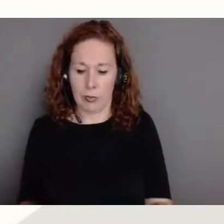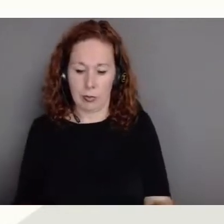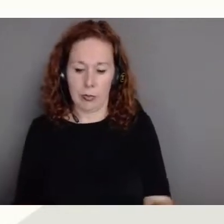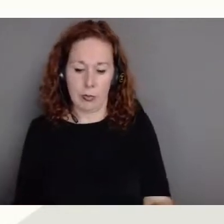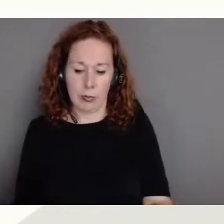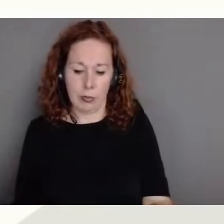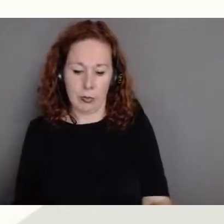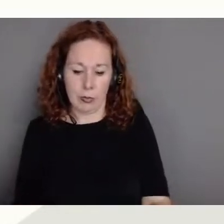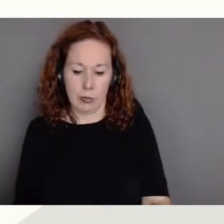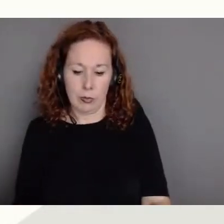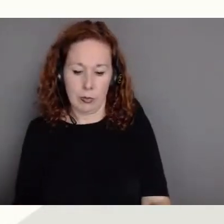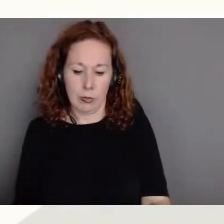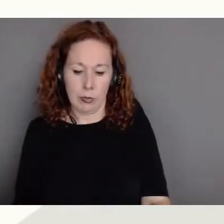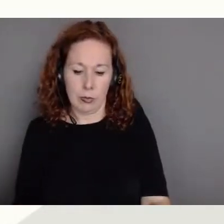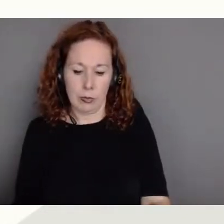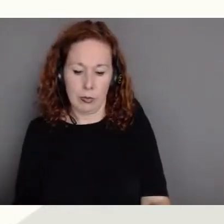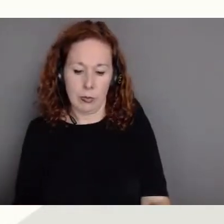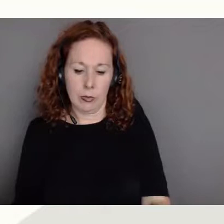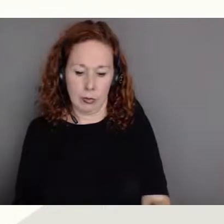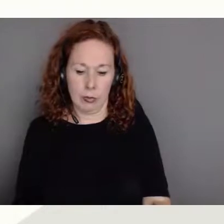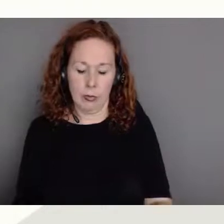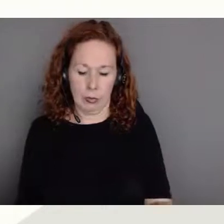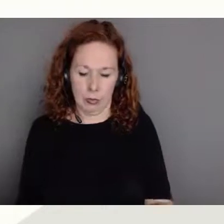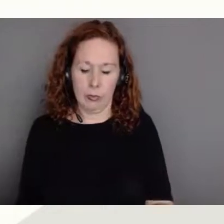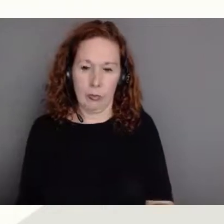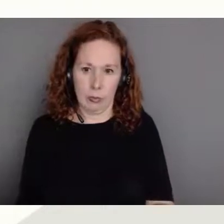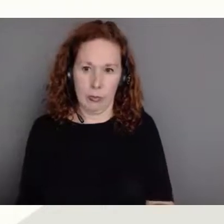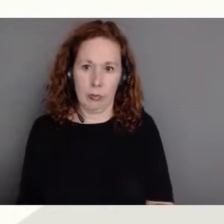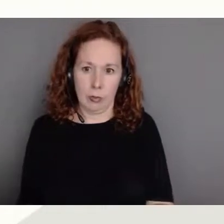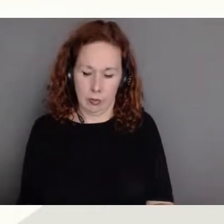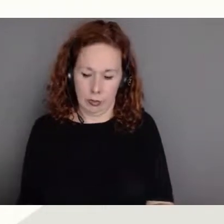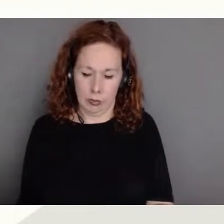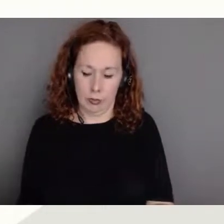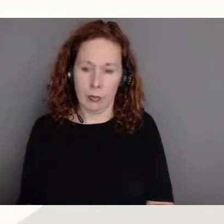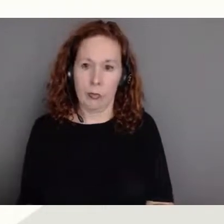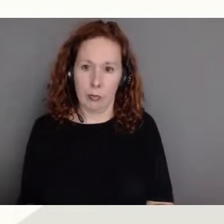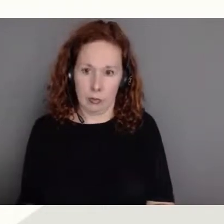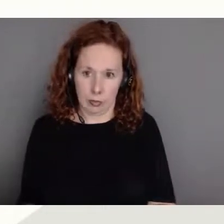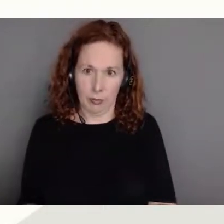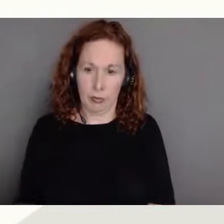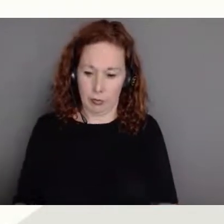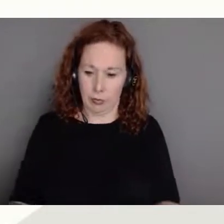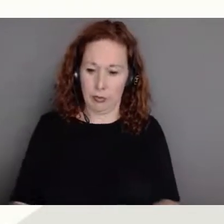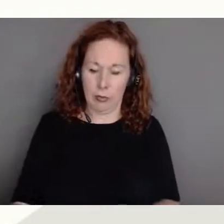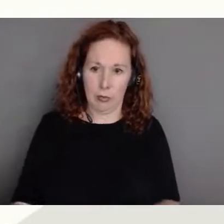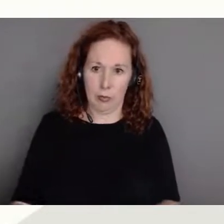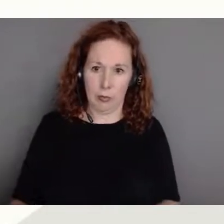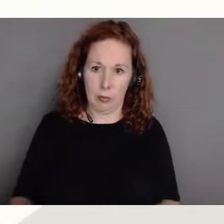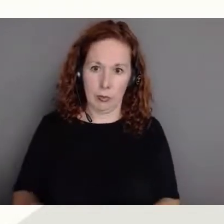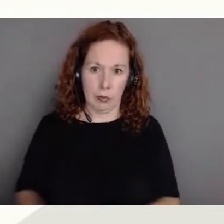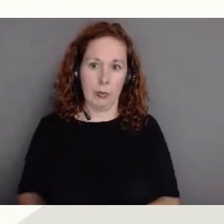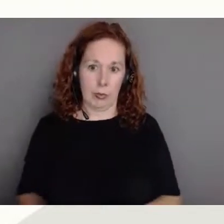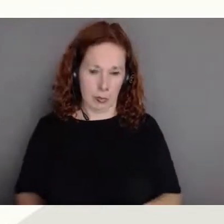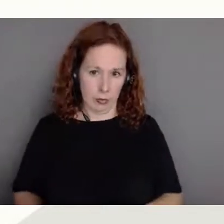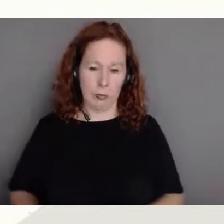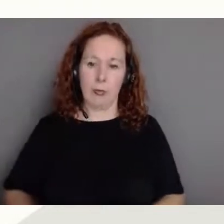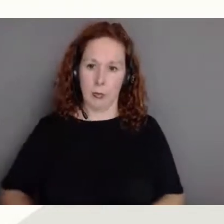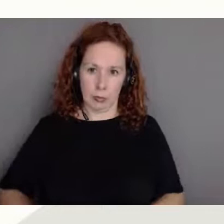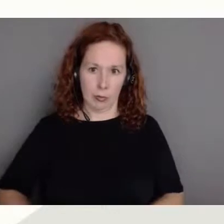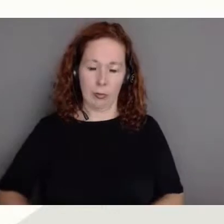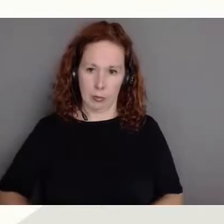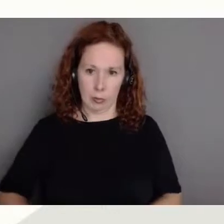thinking about this, is closed captioning Hmm. and ASL not the same,